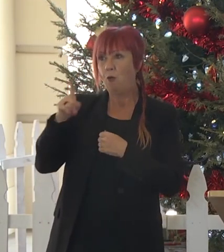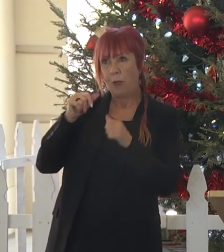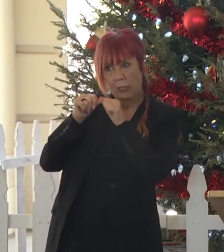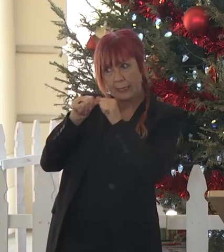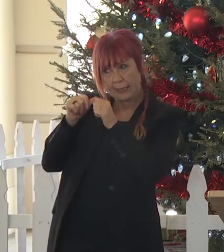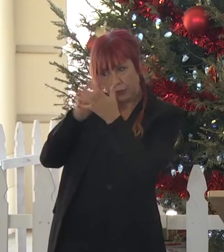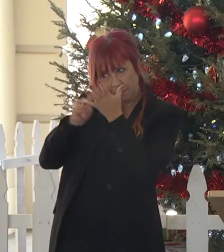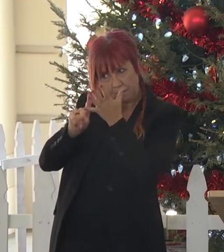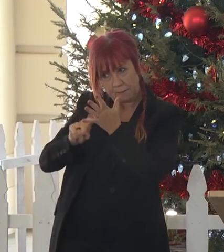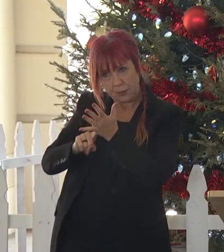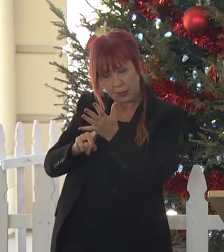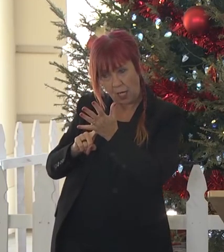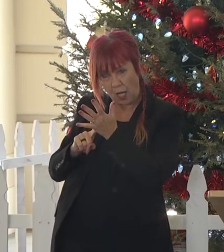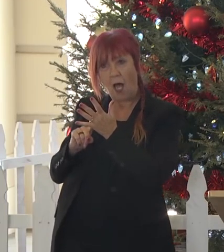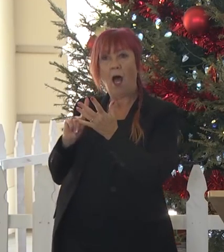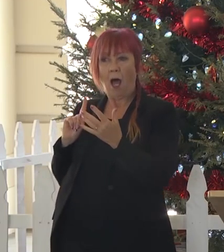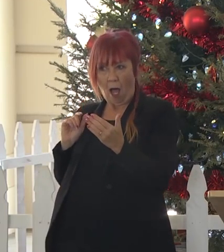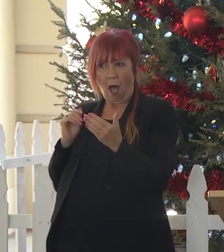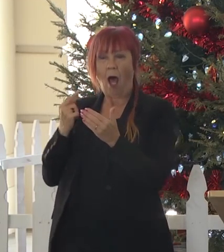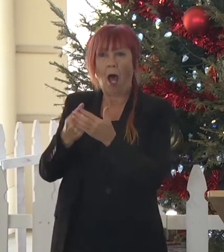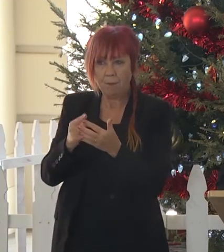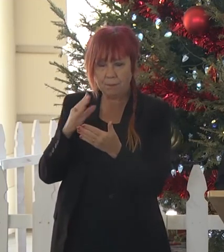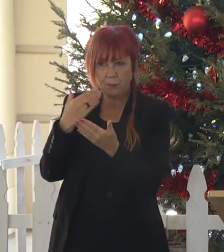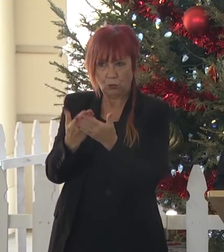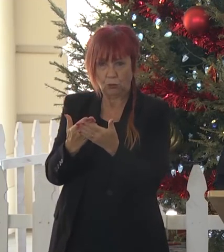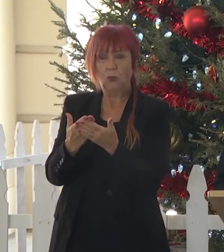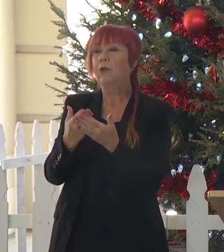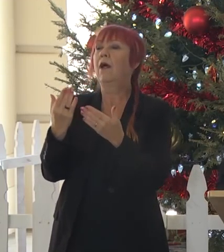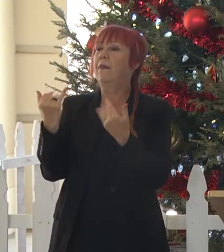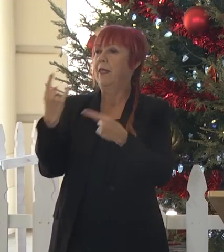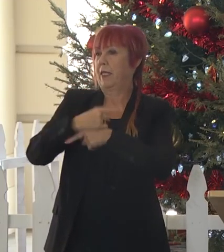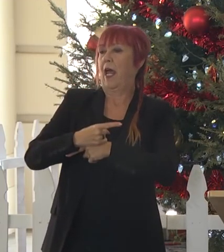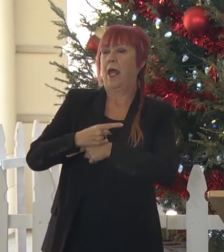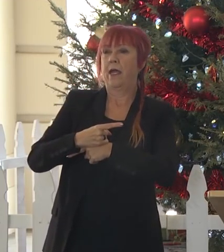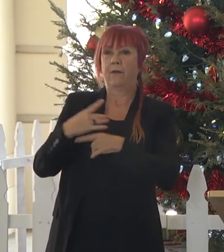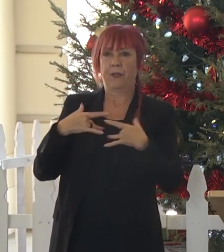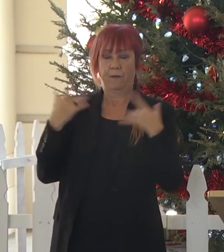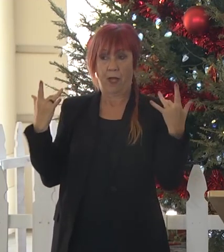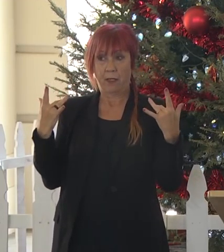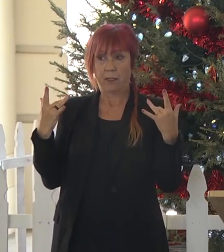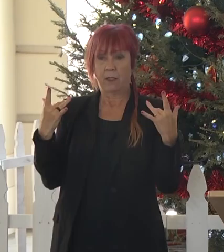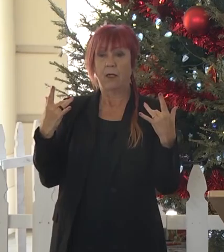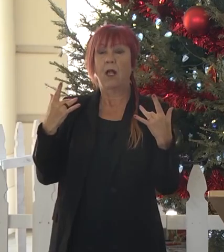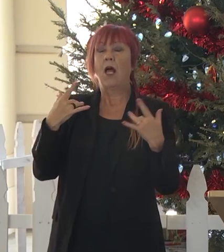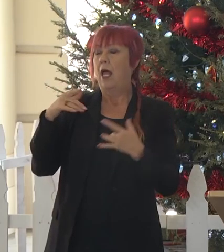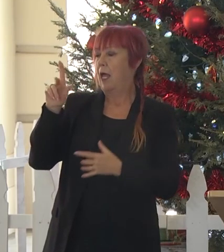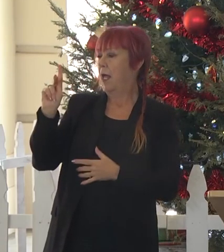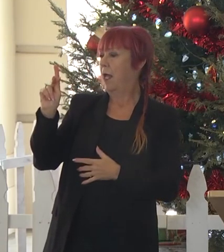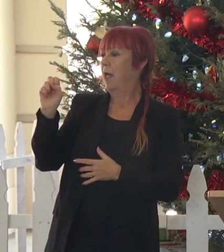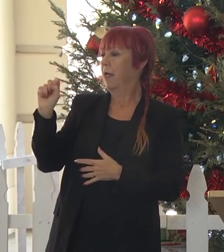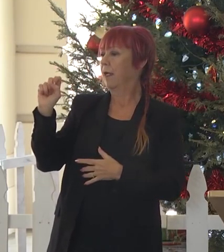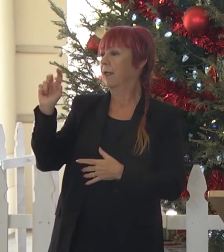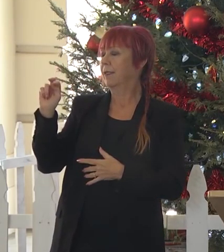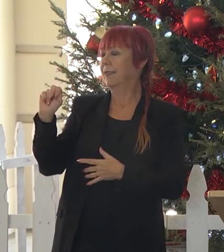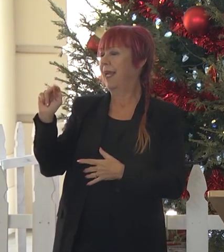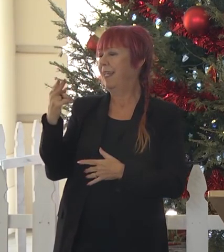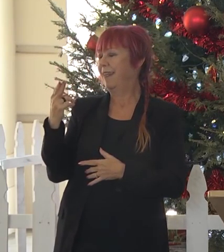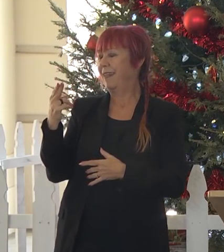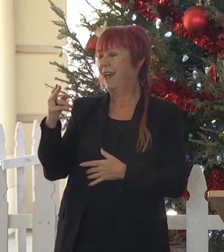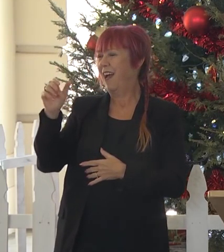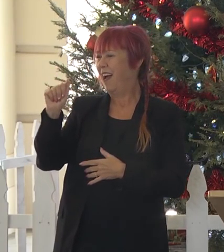and through the Rose Bowl game as well. Under the leadership of our event planning Lieutenant Art Shute, we've done